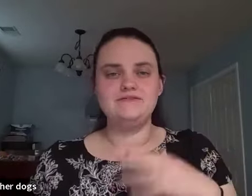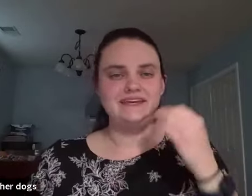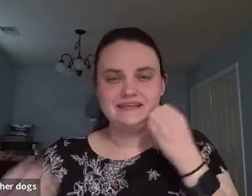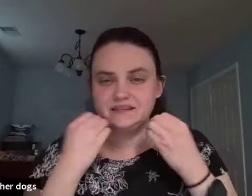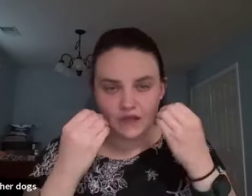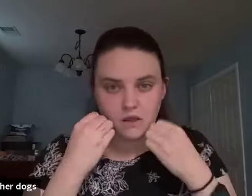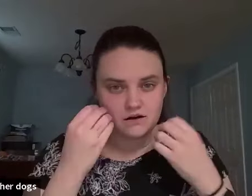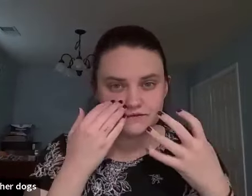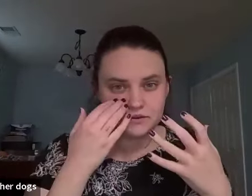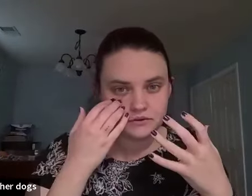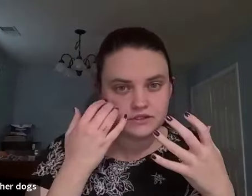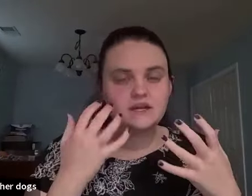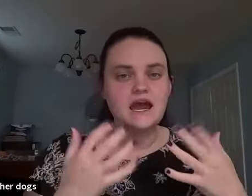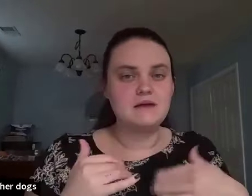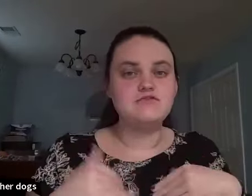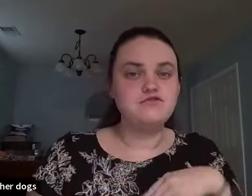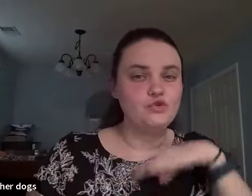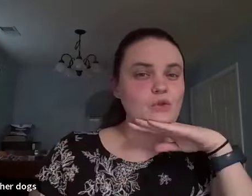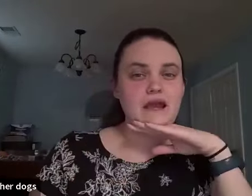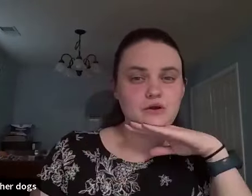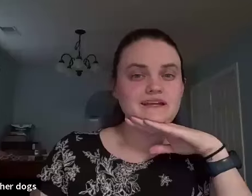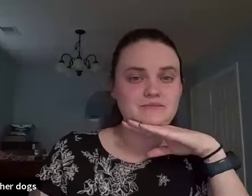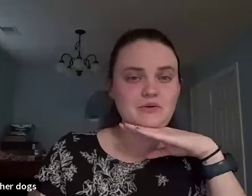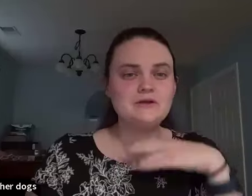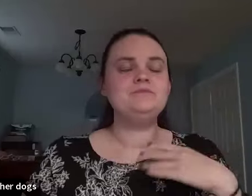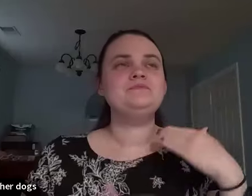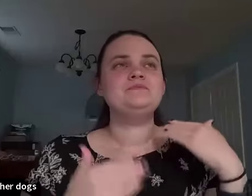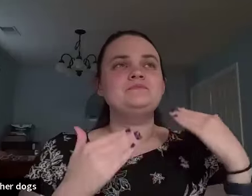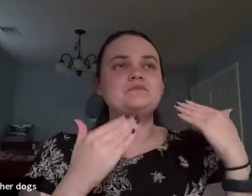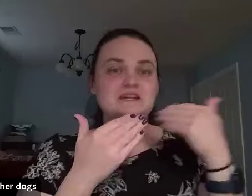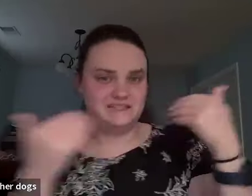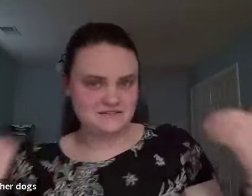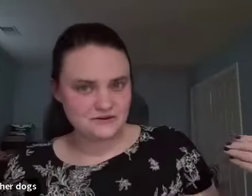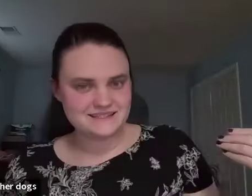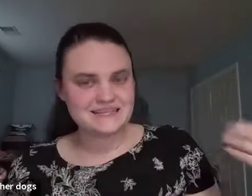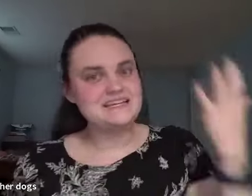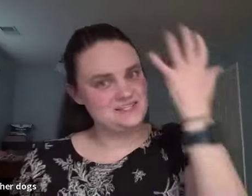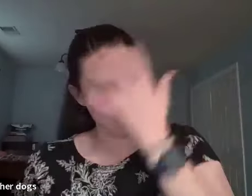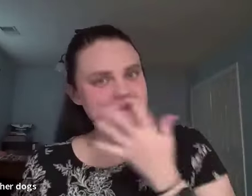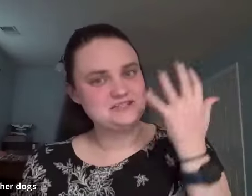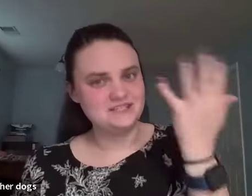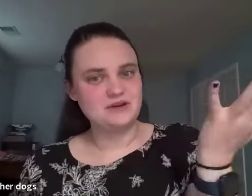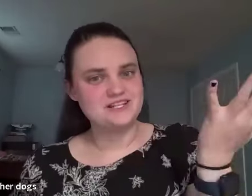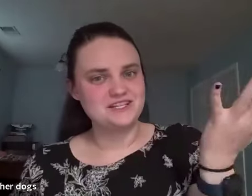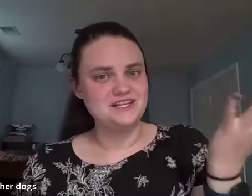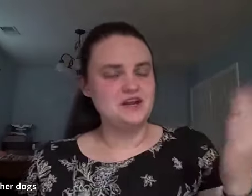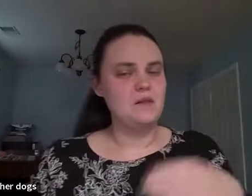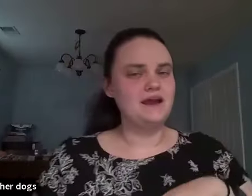I've eaten like a lot of food and I'm full, like I couldn't eat more. The difference is your facial expression. Like